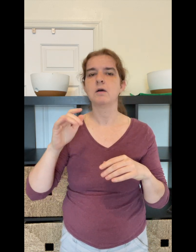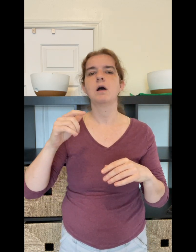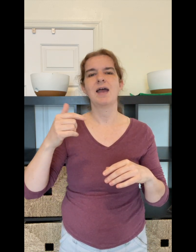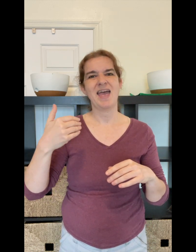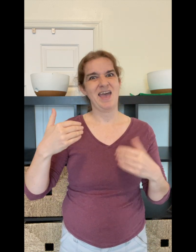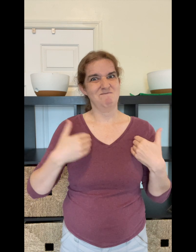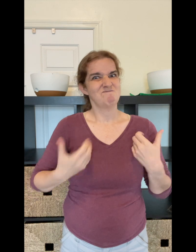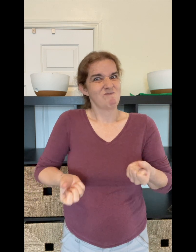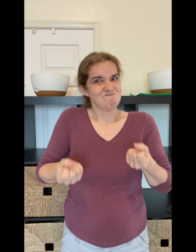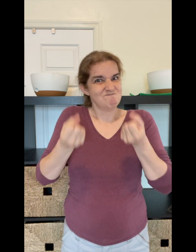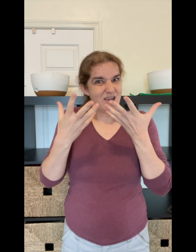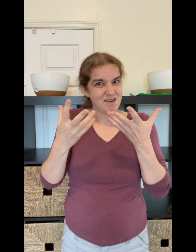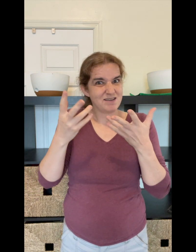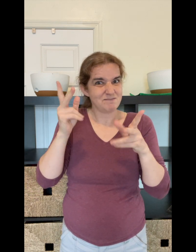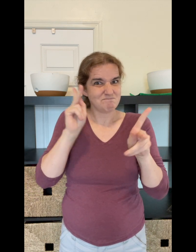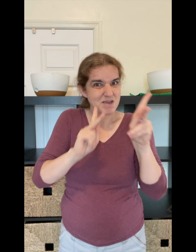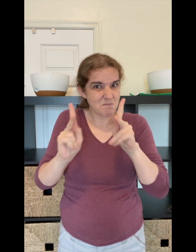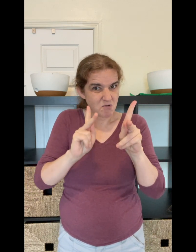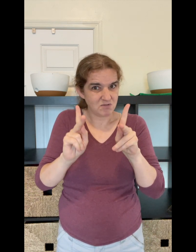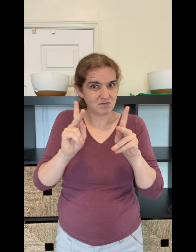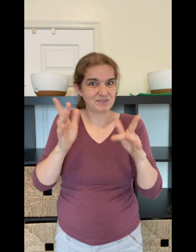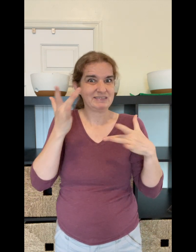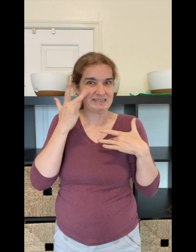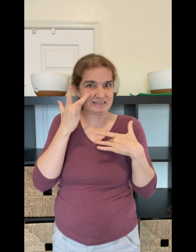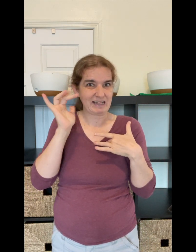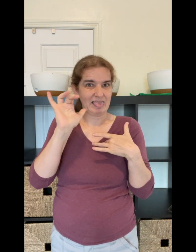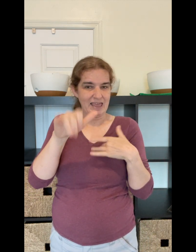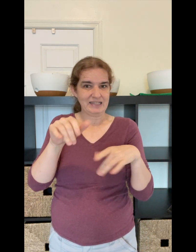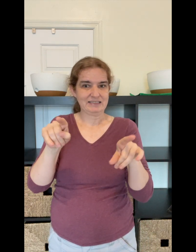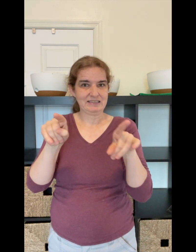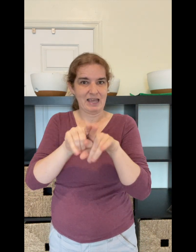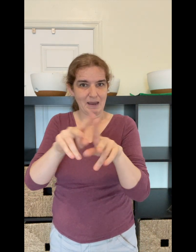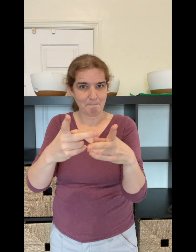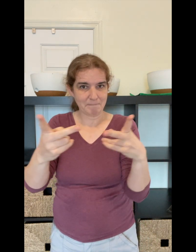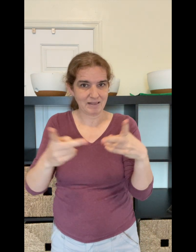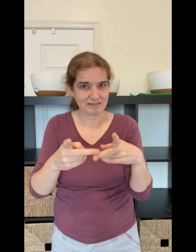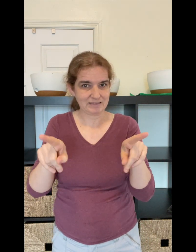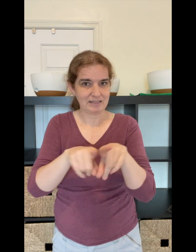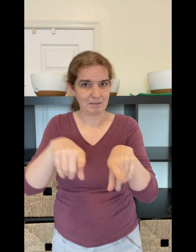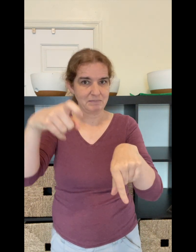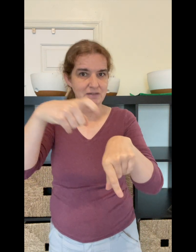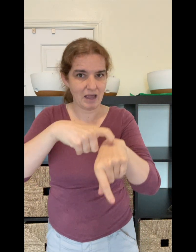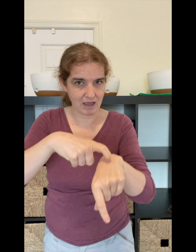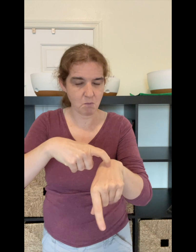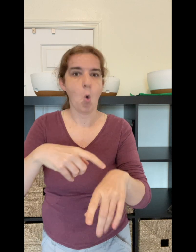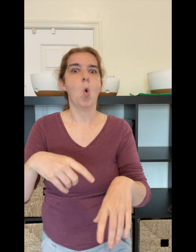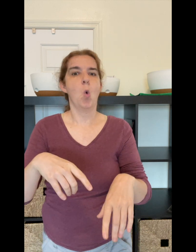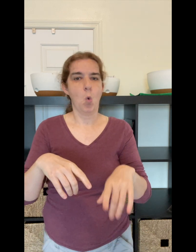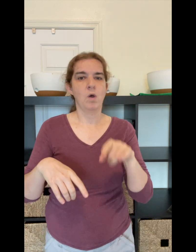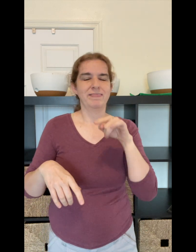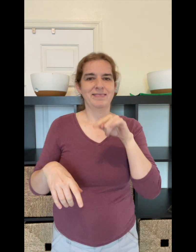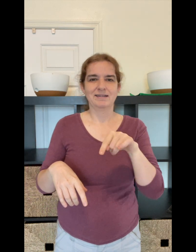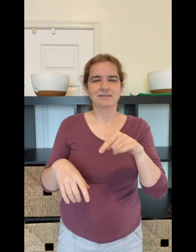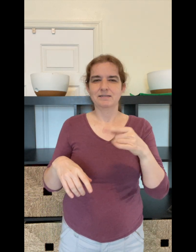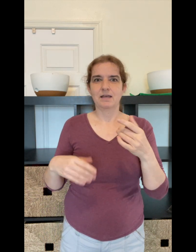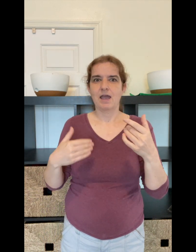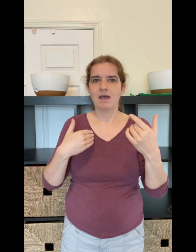means you have a bunch of people who are sick in the same place at the same time.